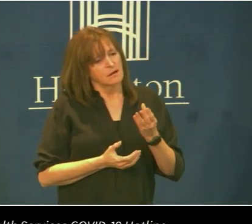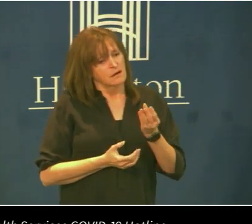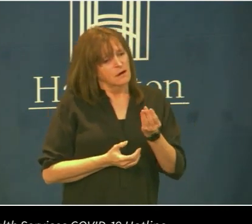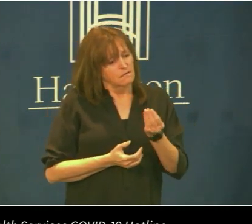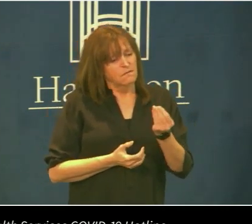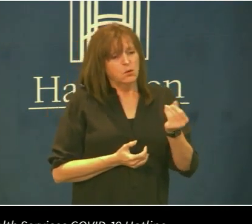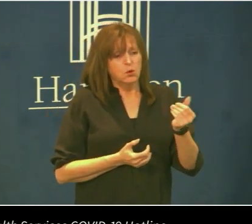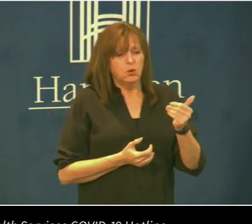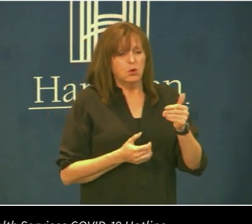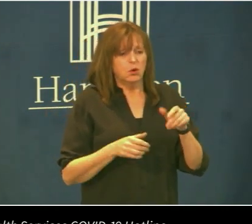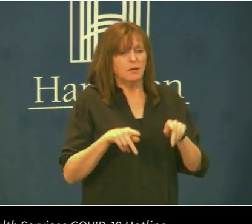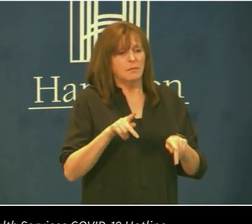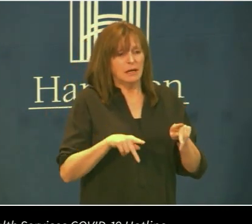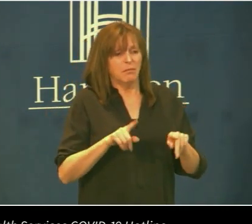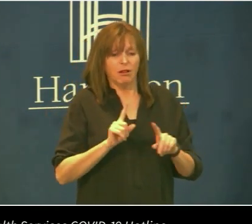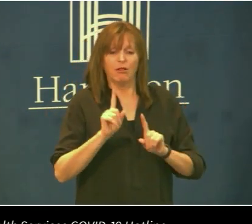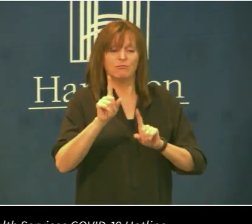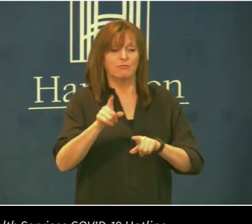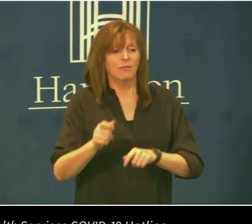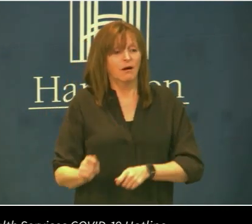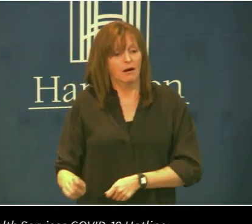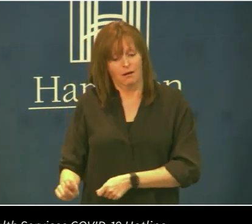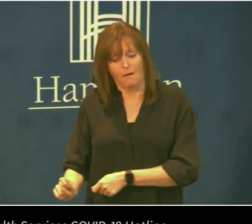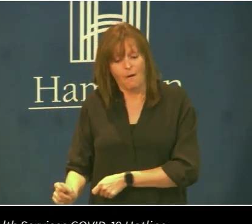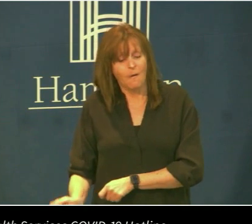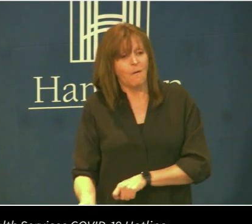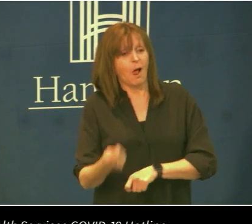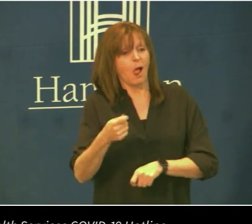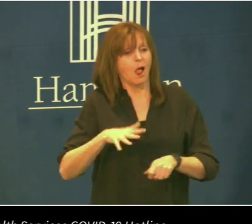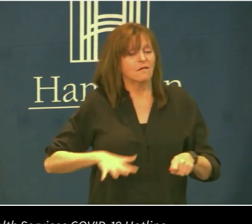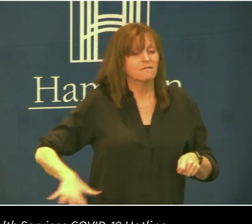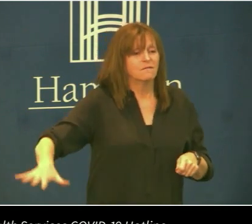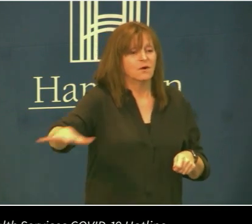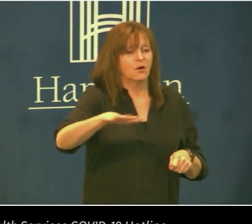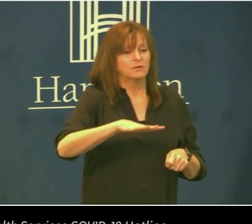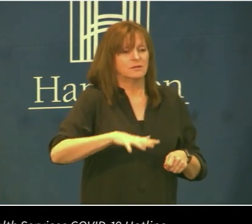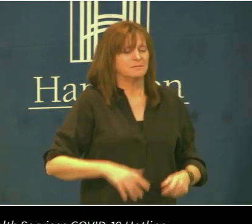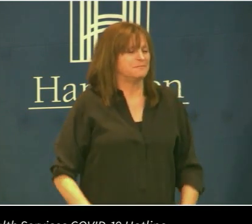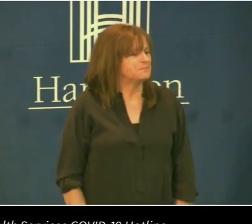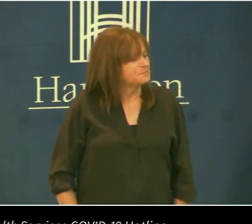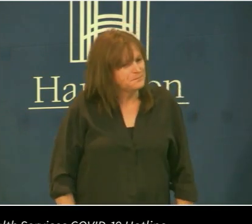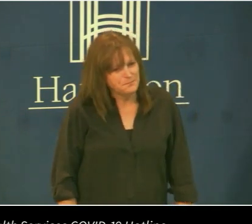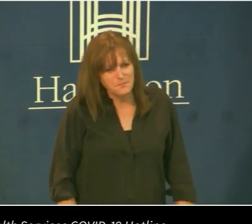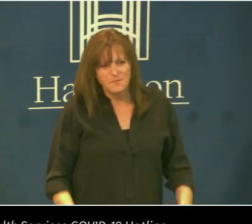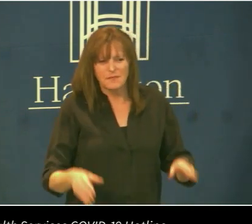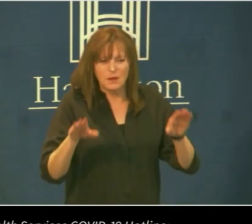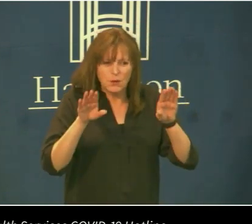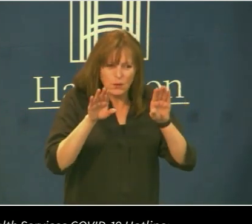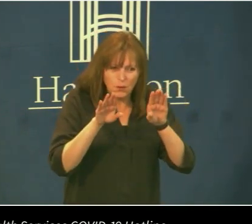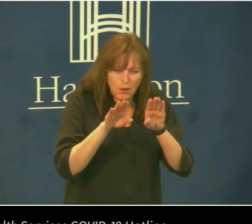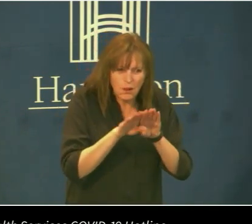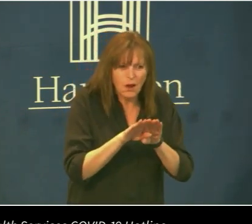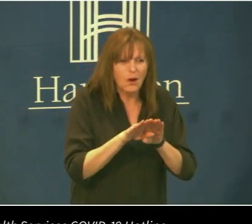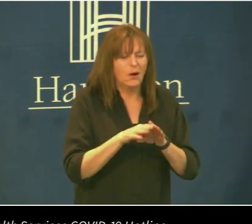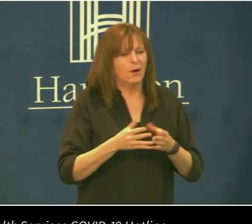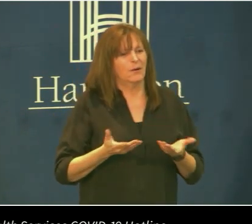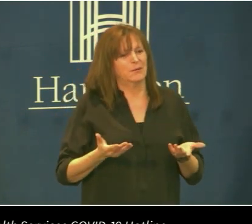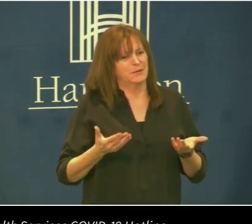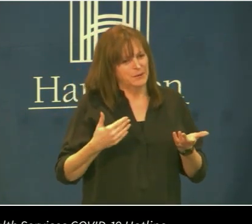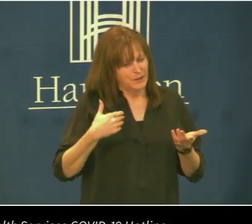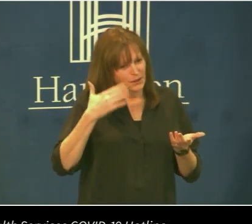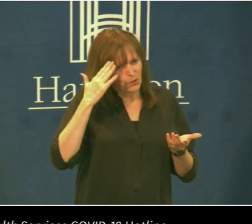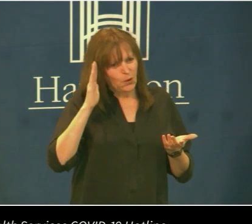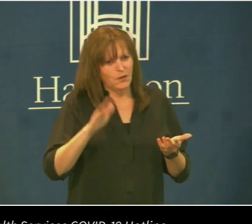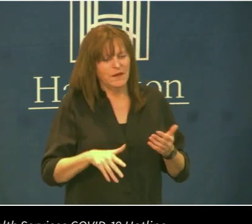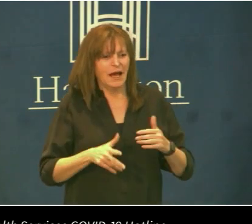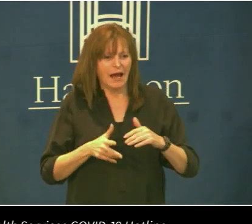weather warms and the golf clubs look enticing in the garage, the impetus may be there to try and get out on our golf courses. They are